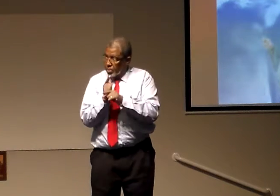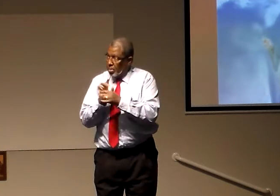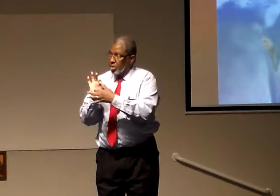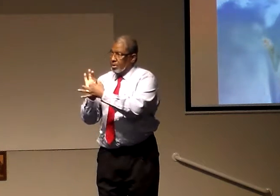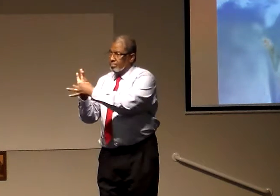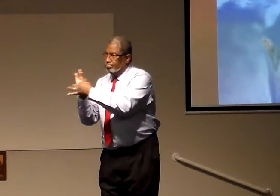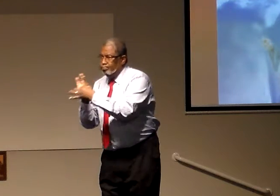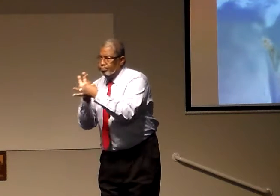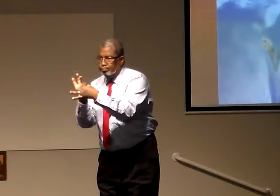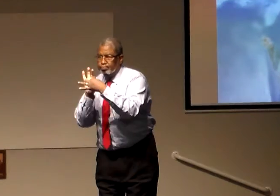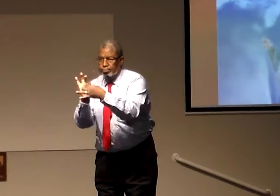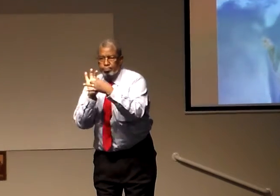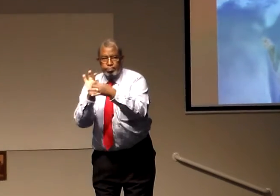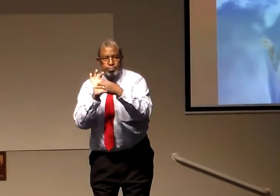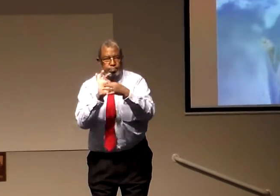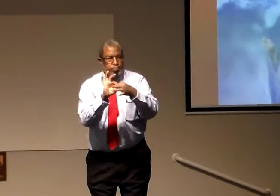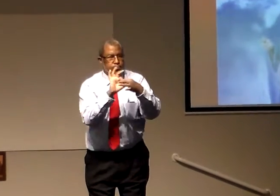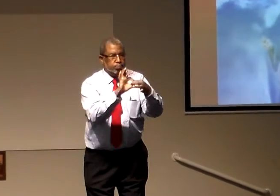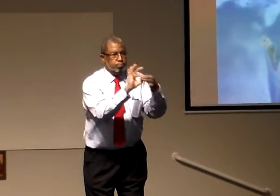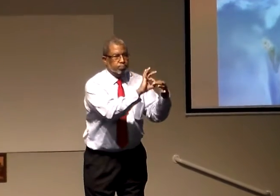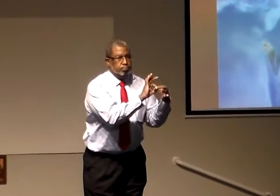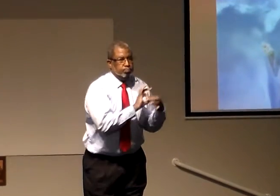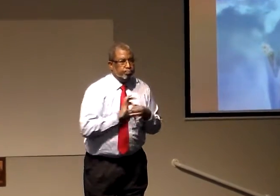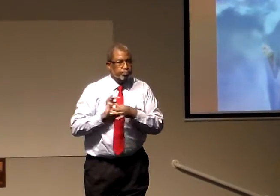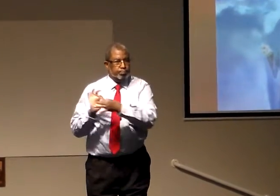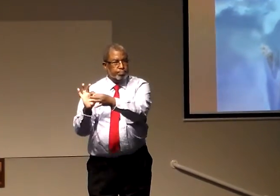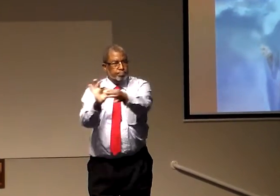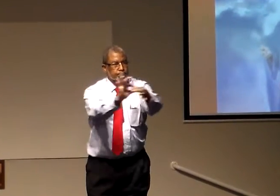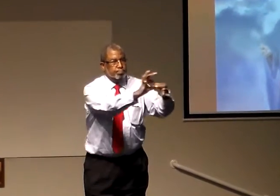brothers, because